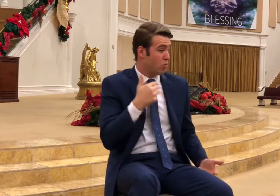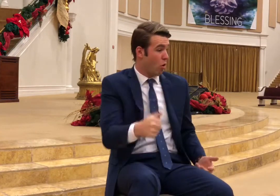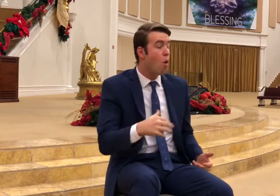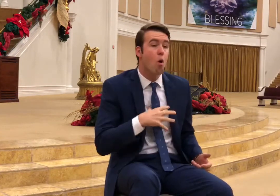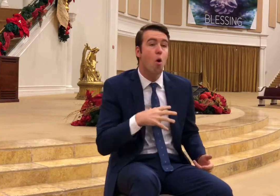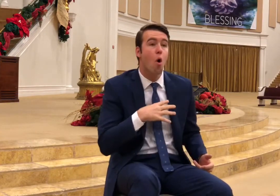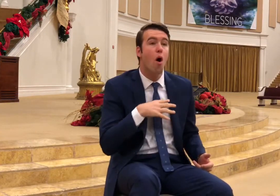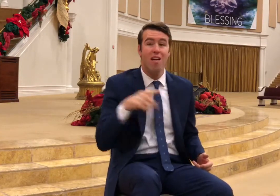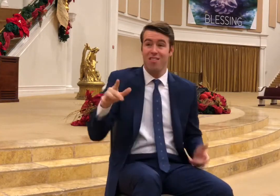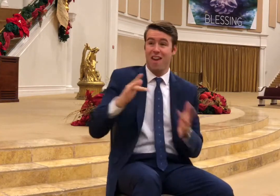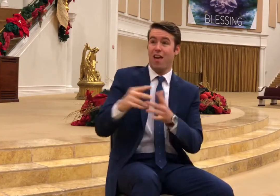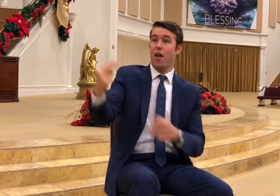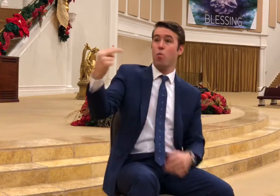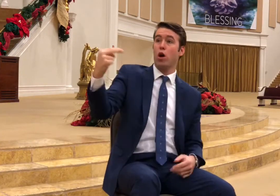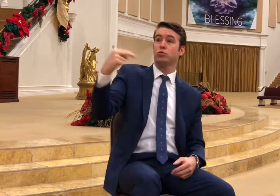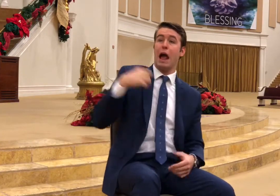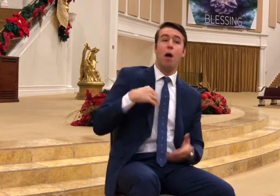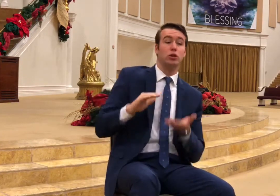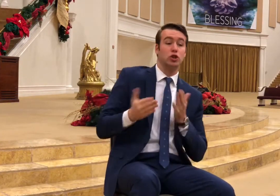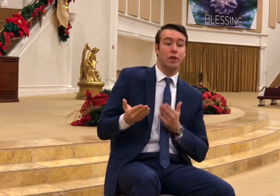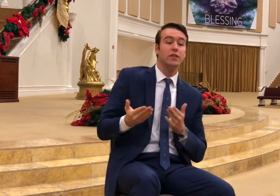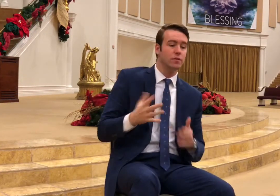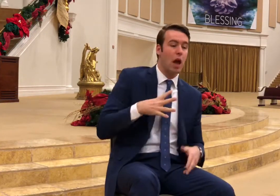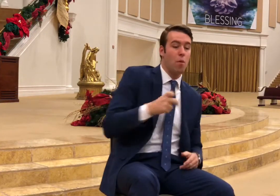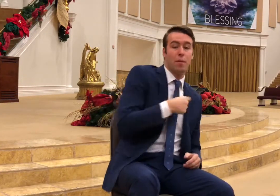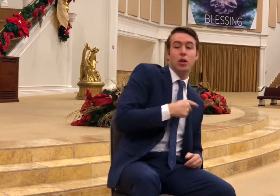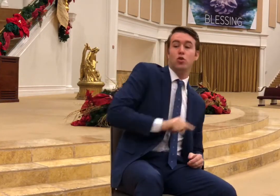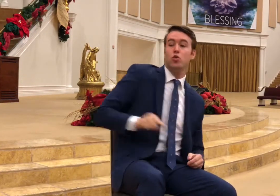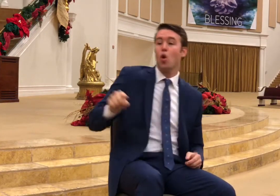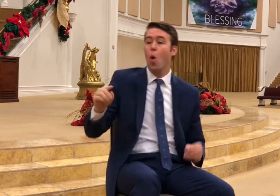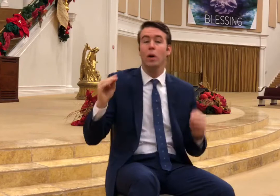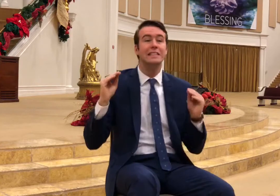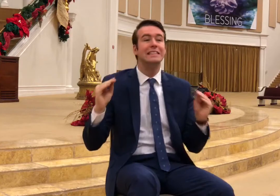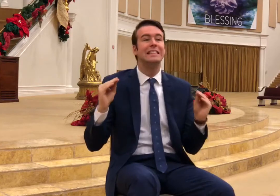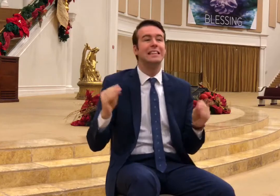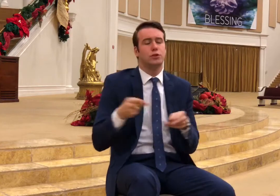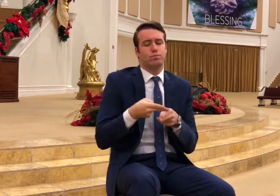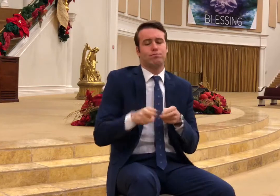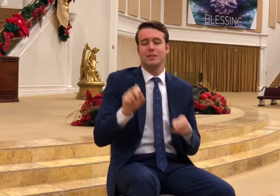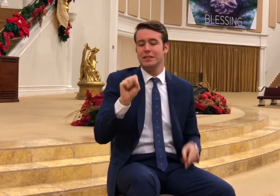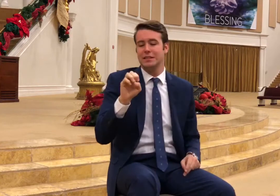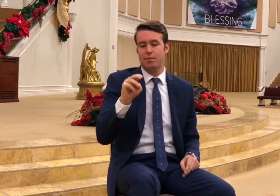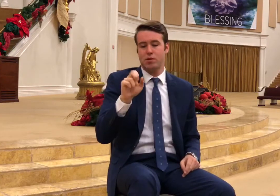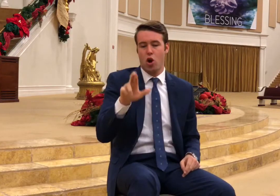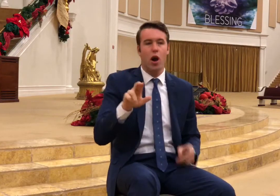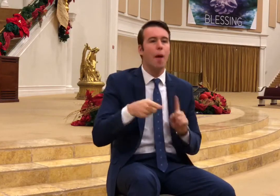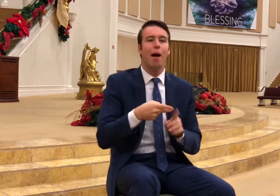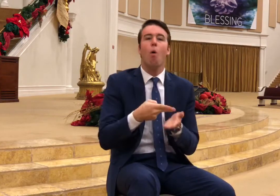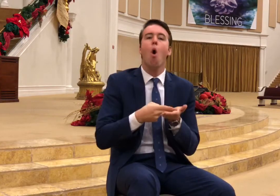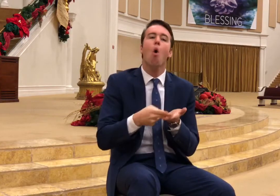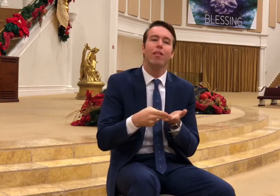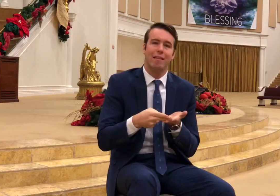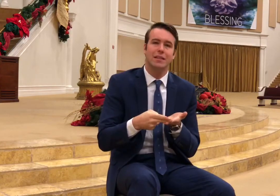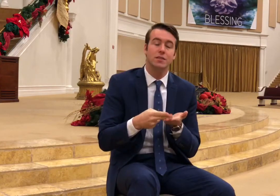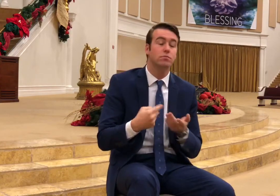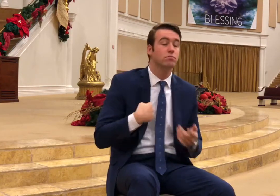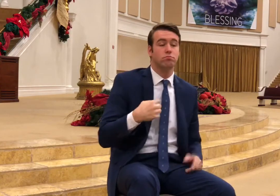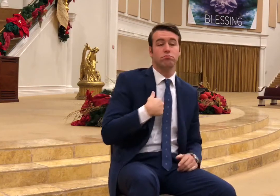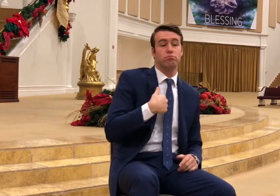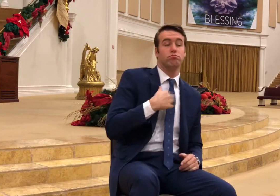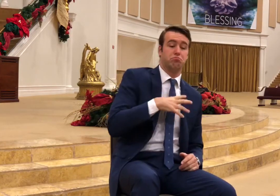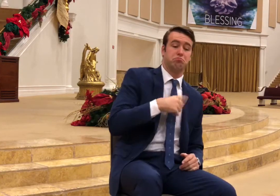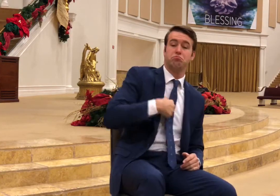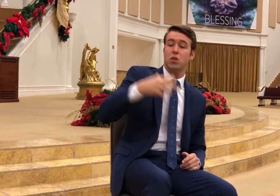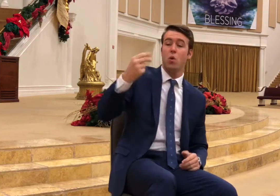some of our services, and wanted me to come teach a seminar on holiness. And we went. I